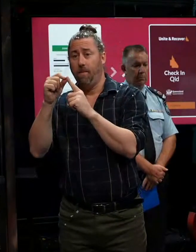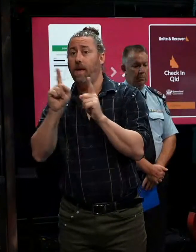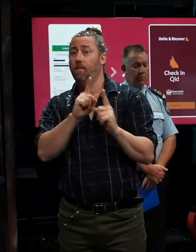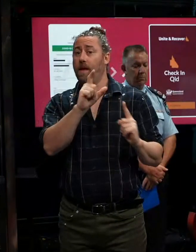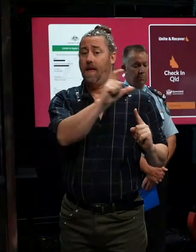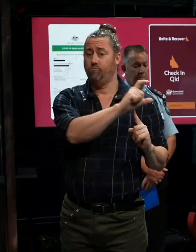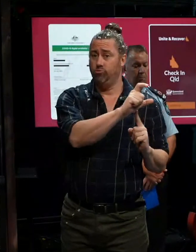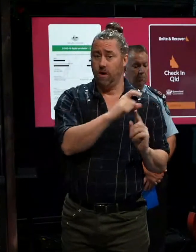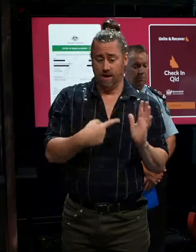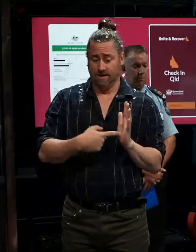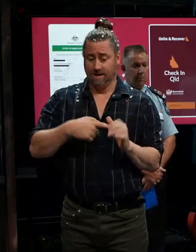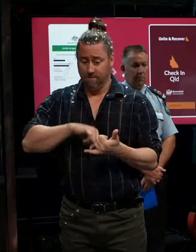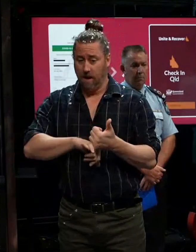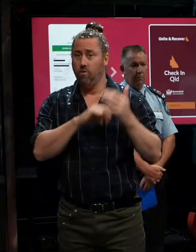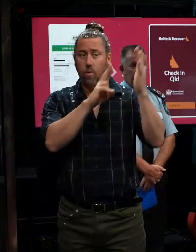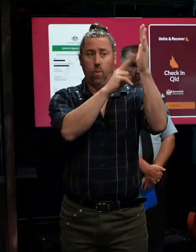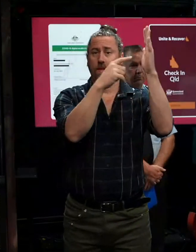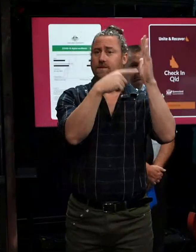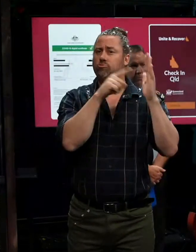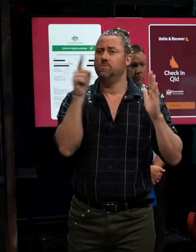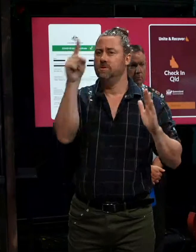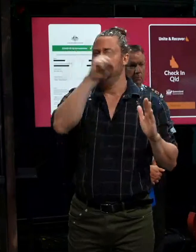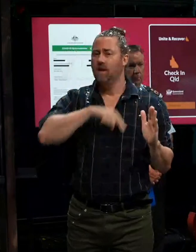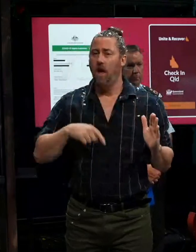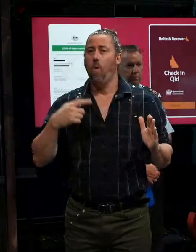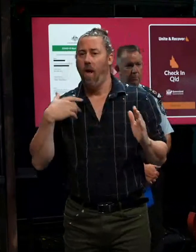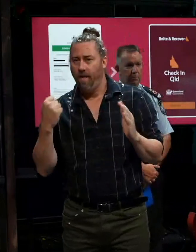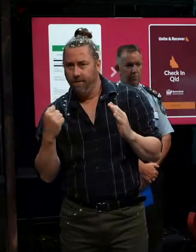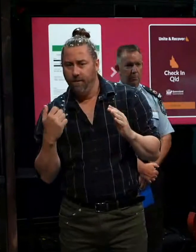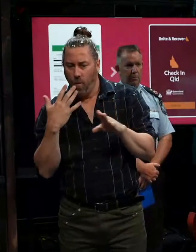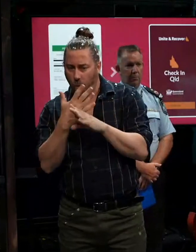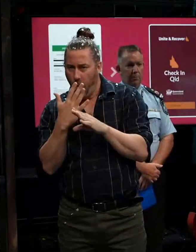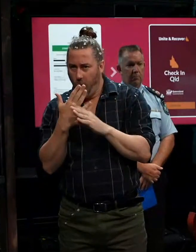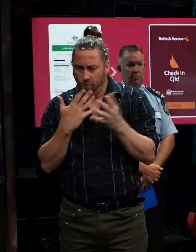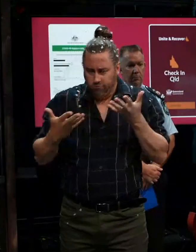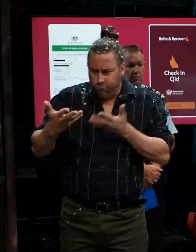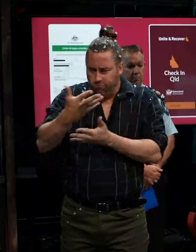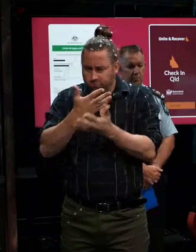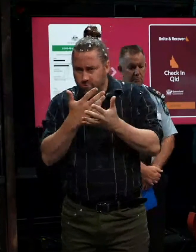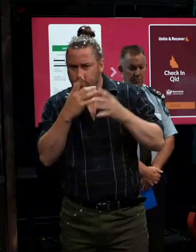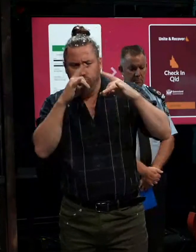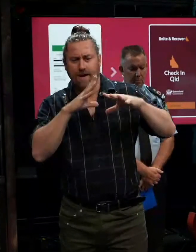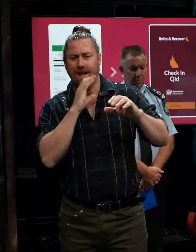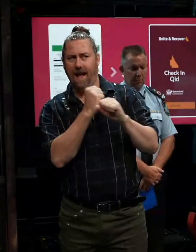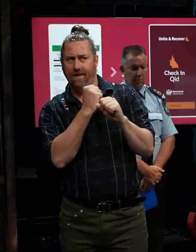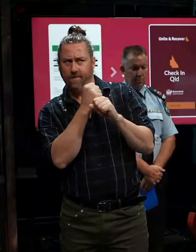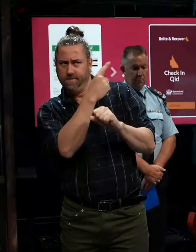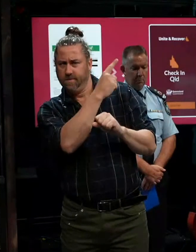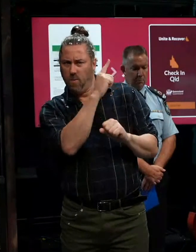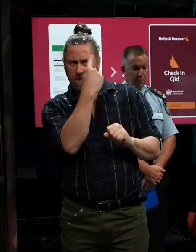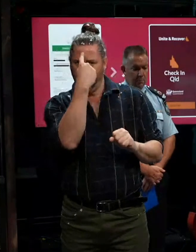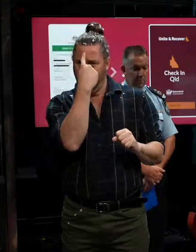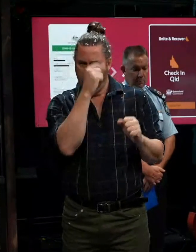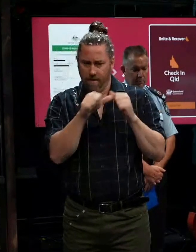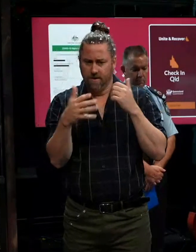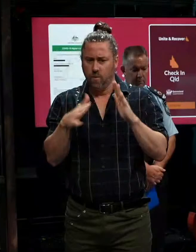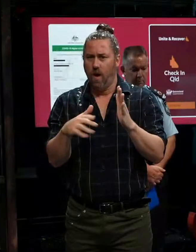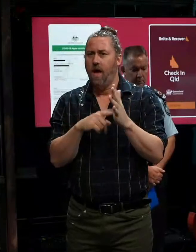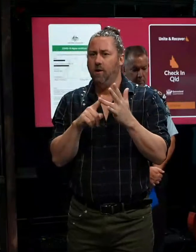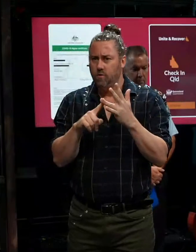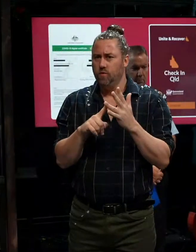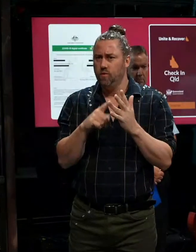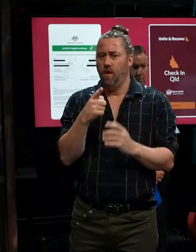ACT, Tasmania and the Northern Territory, so we've been working together with the federal government on securing our ability to link